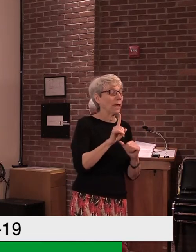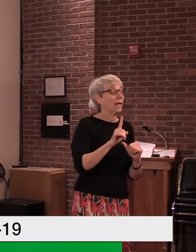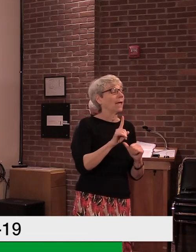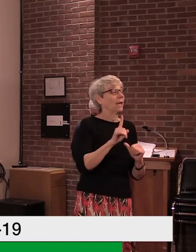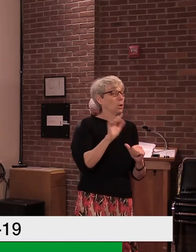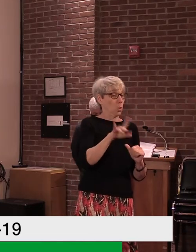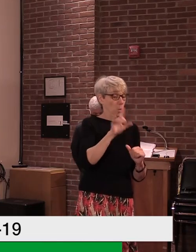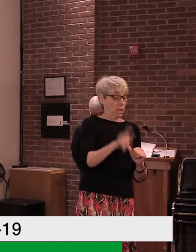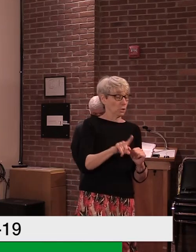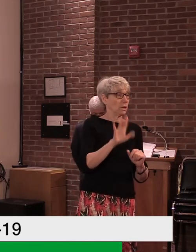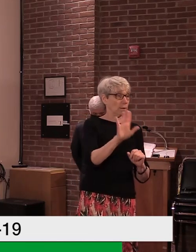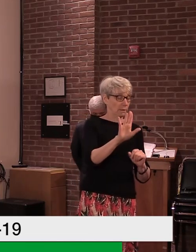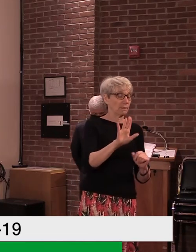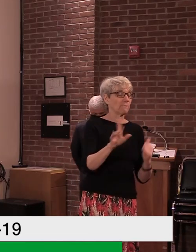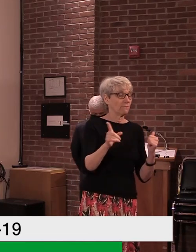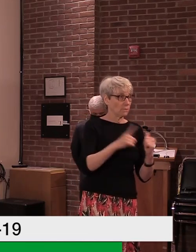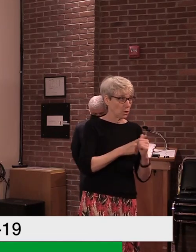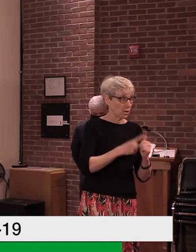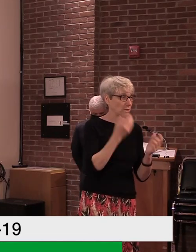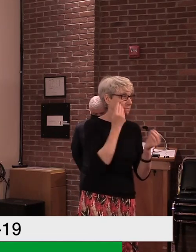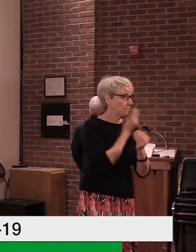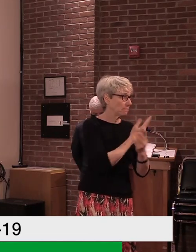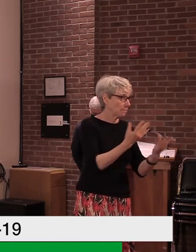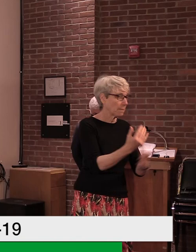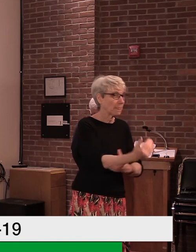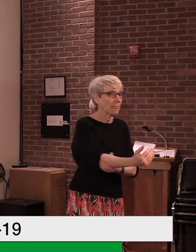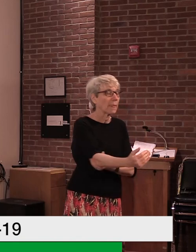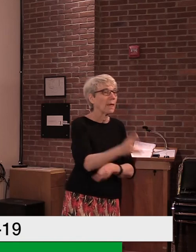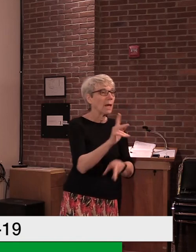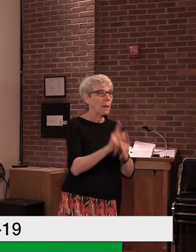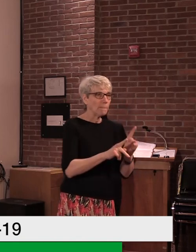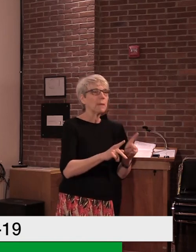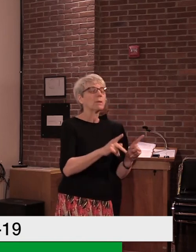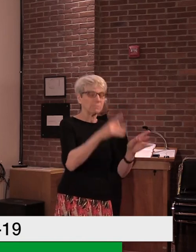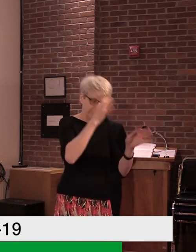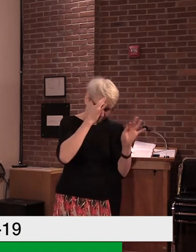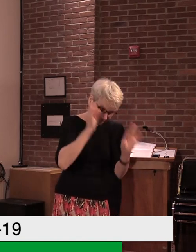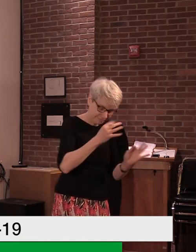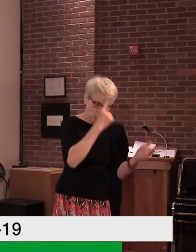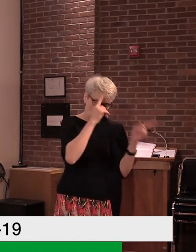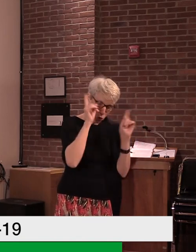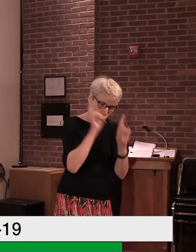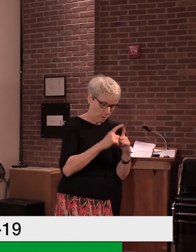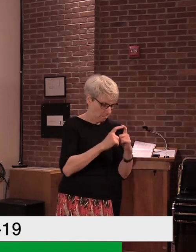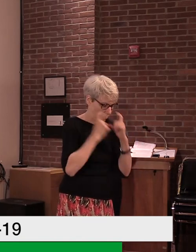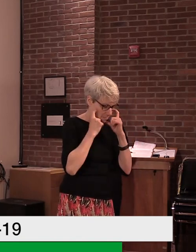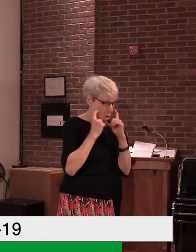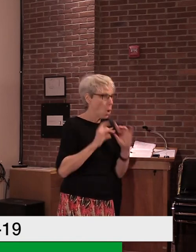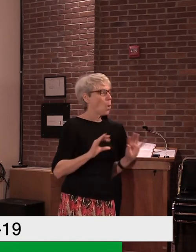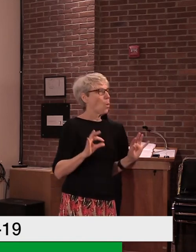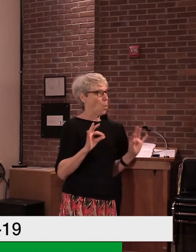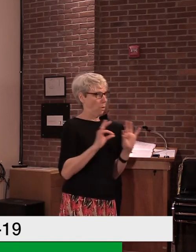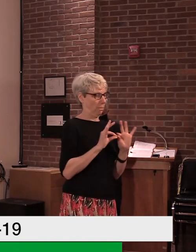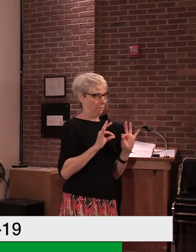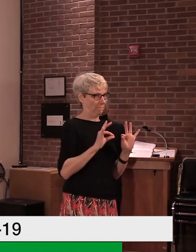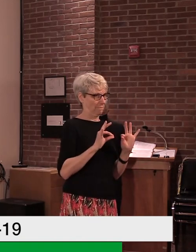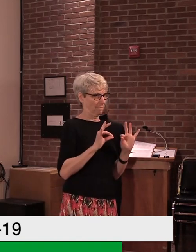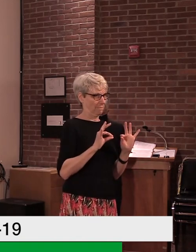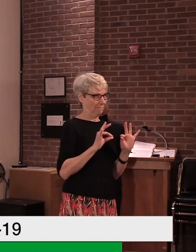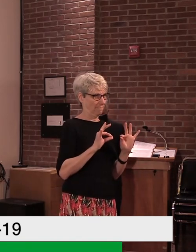there is widespread agreement about the fact that facial coverings will be helpful